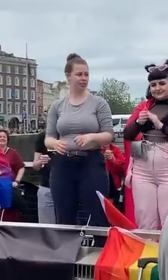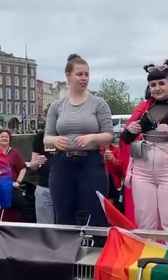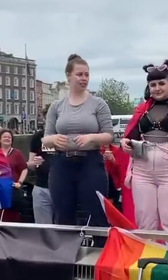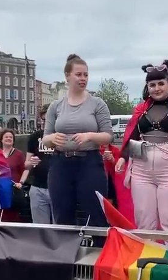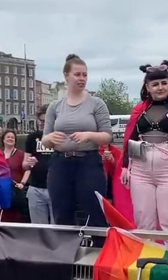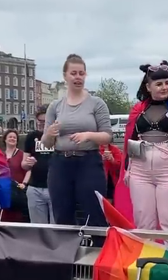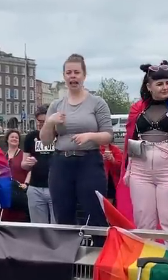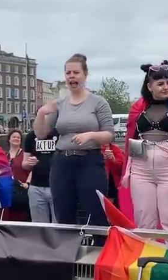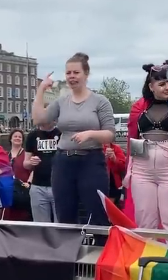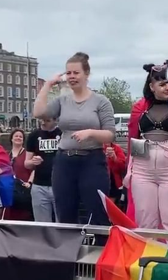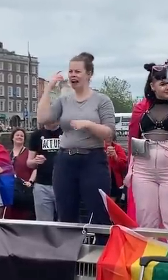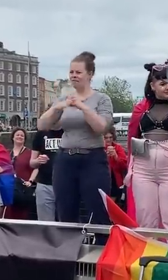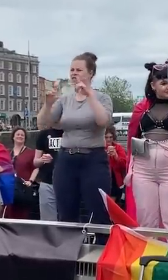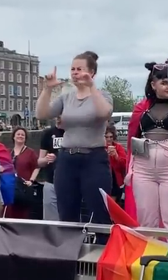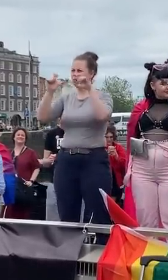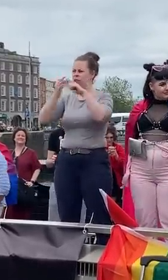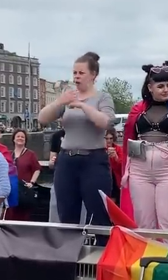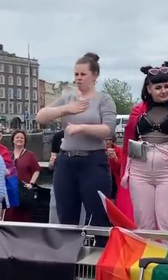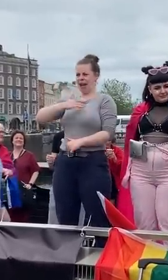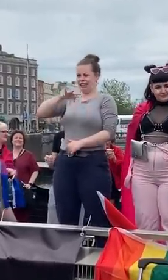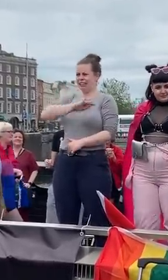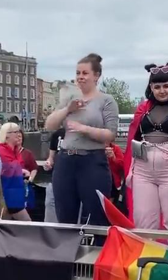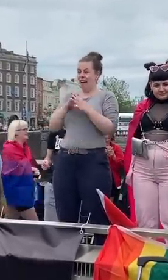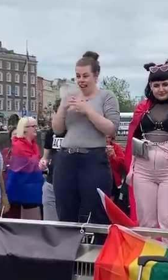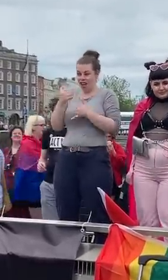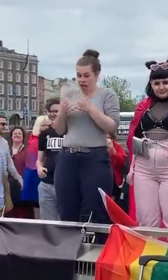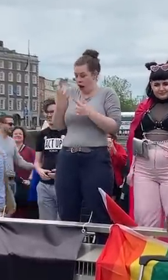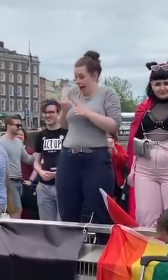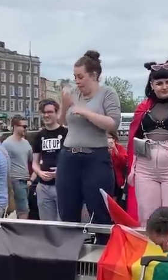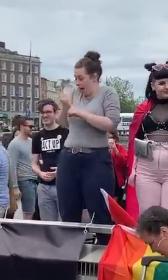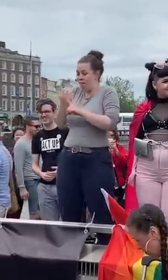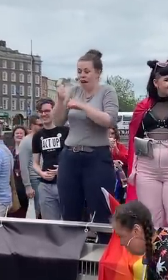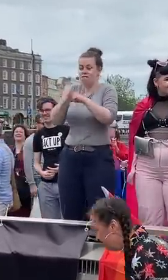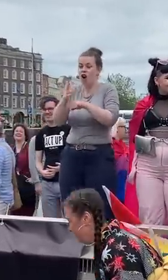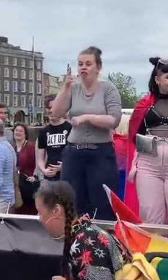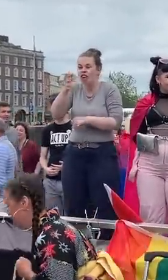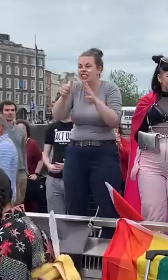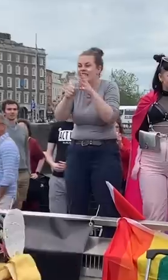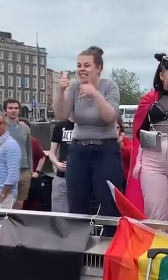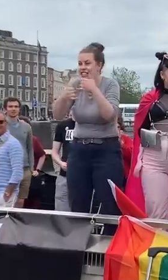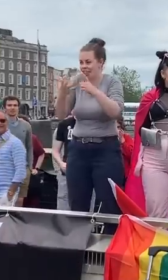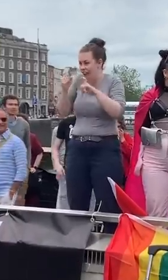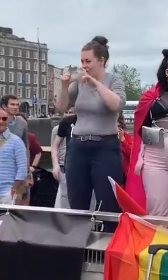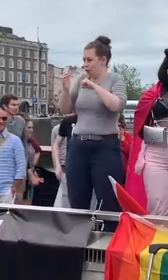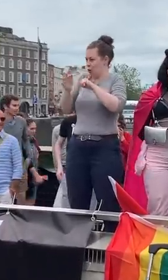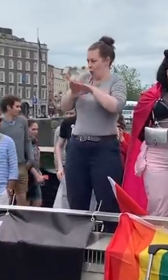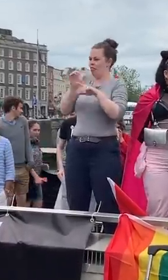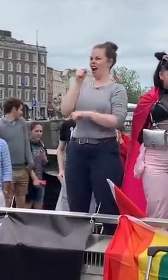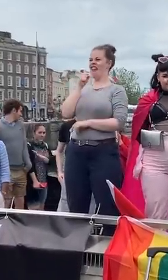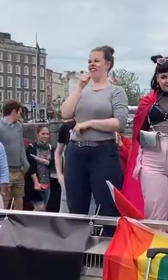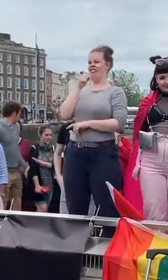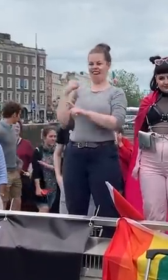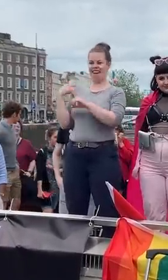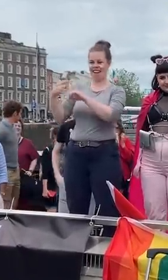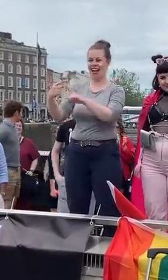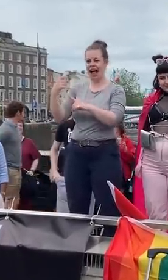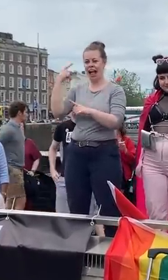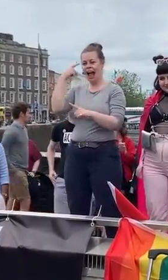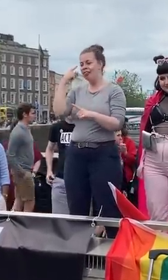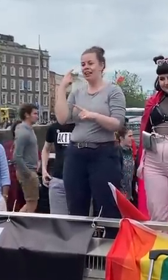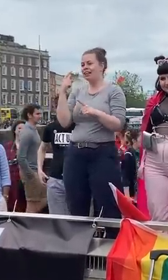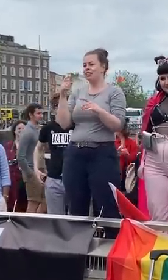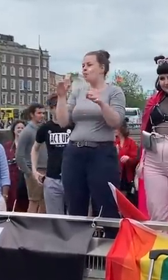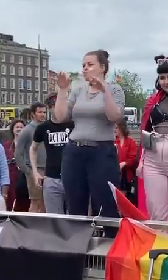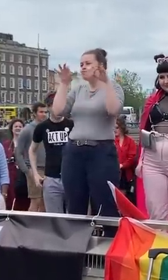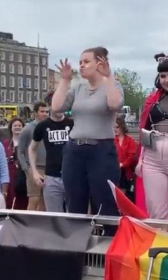I think I've got a picture of myself of one of these every year for the last 36 years. Right. Well, it's going to make the most